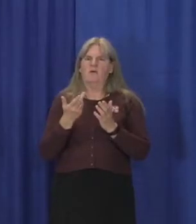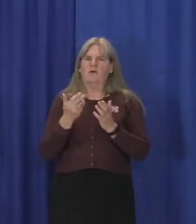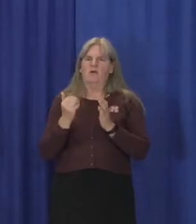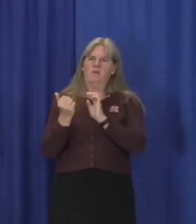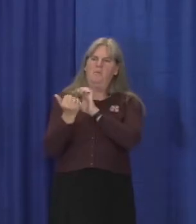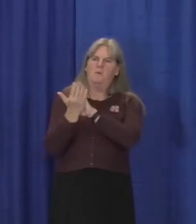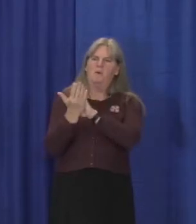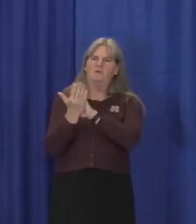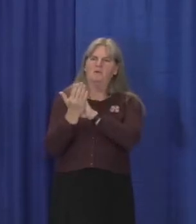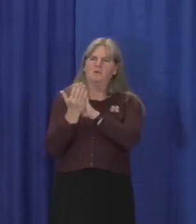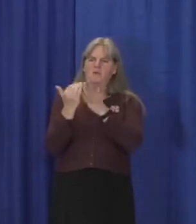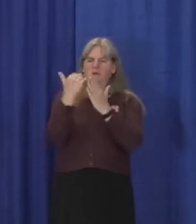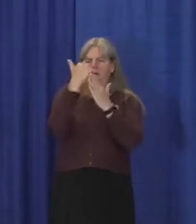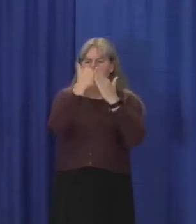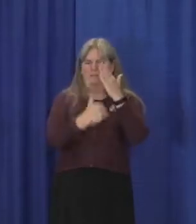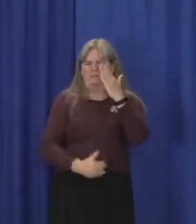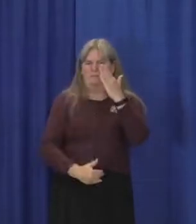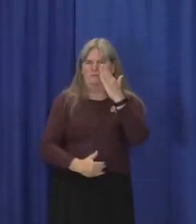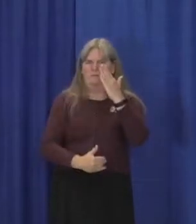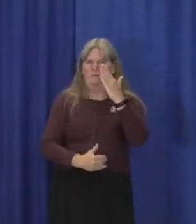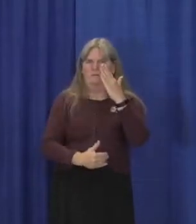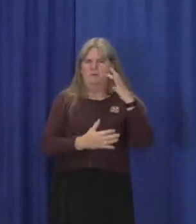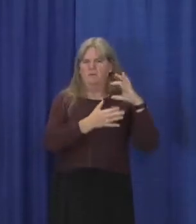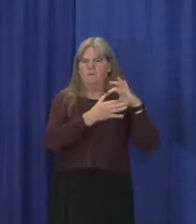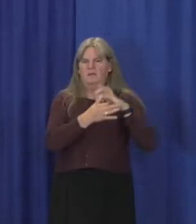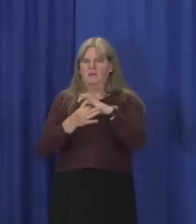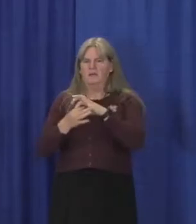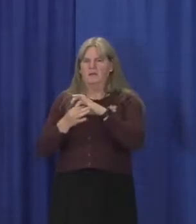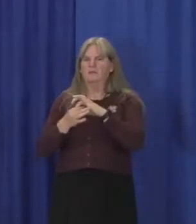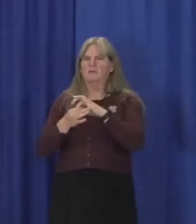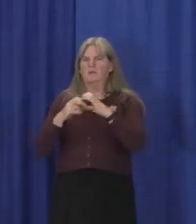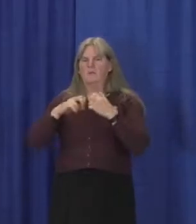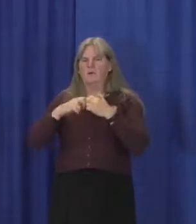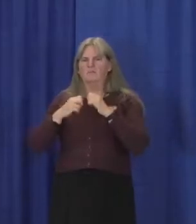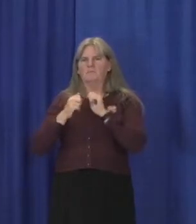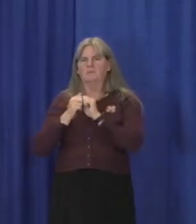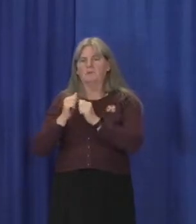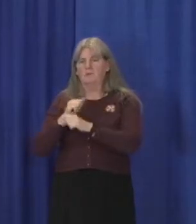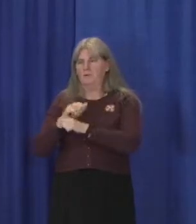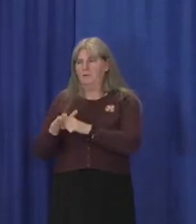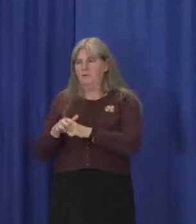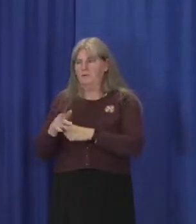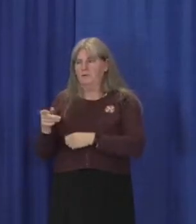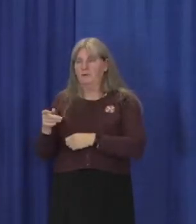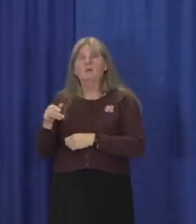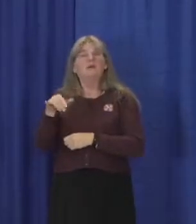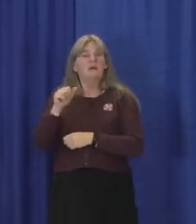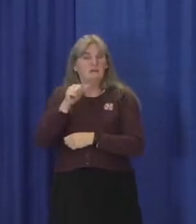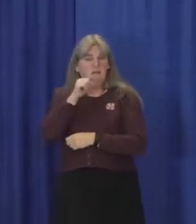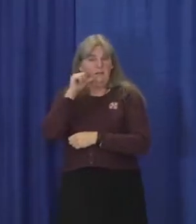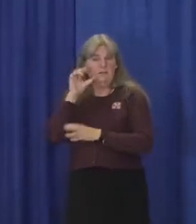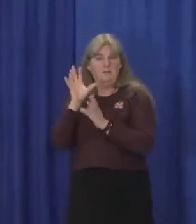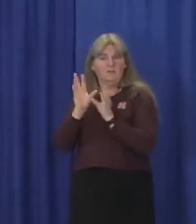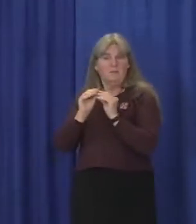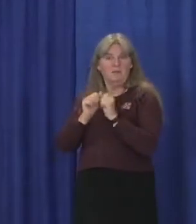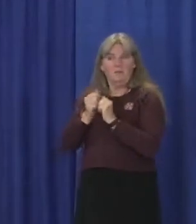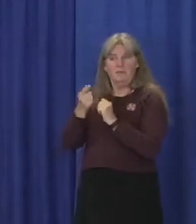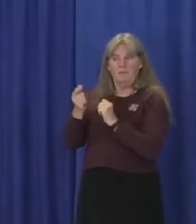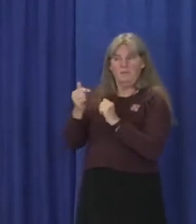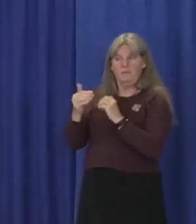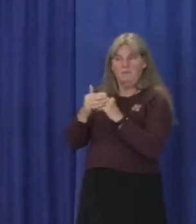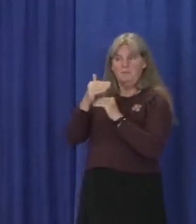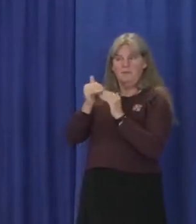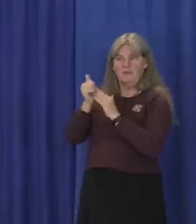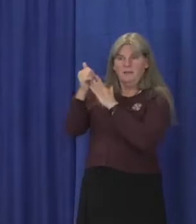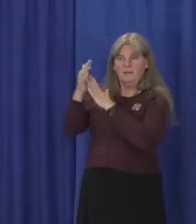they relate to COVID-19? Yeah, so I met with Chief Jack Caesar just yesterday, and we know that Ross